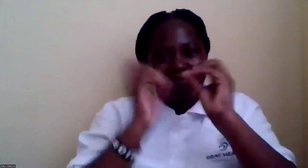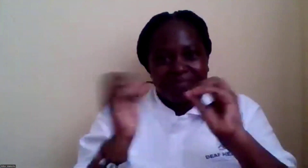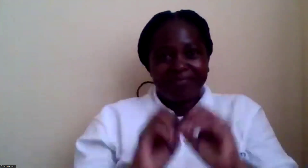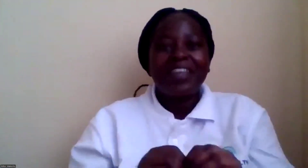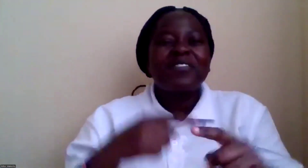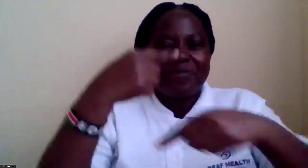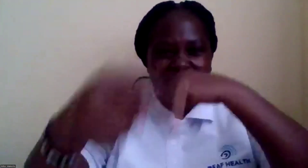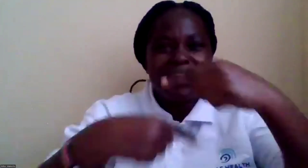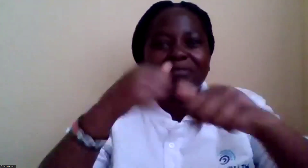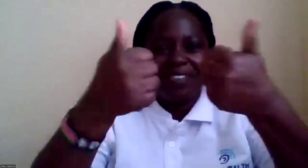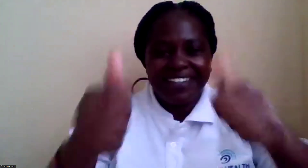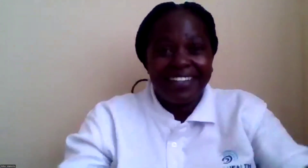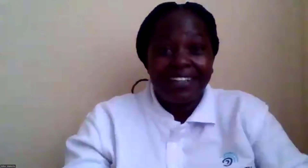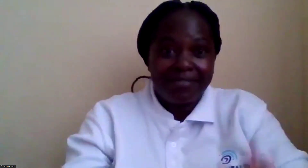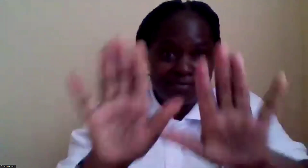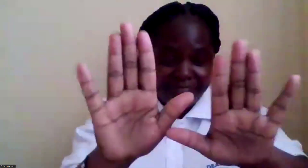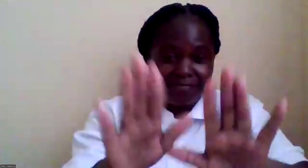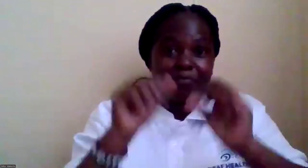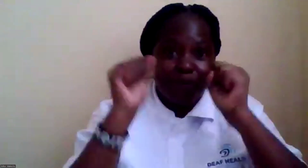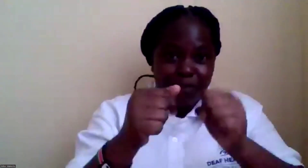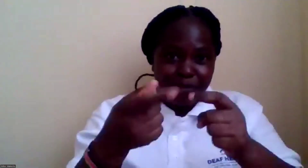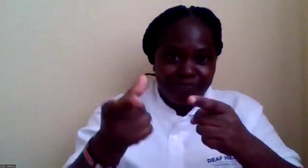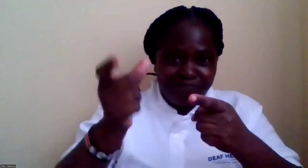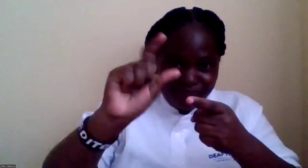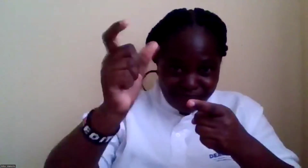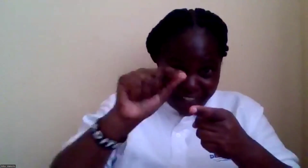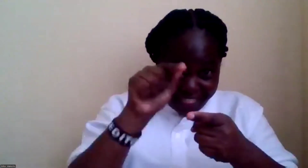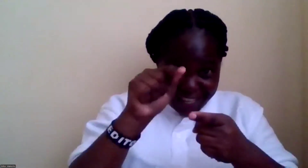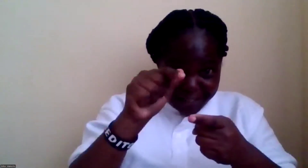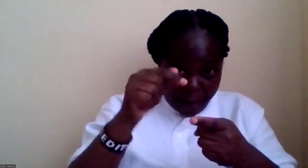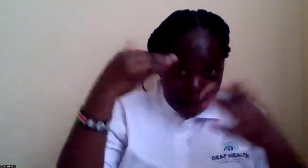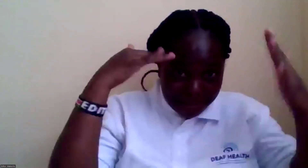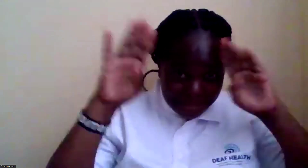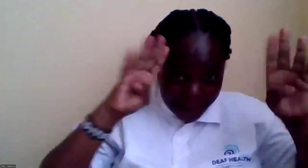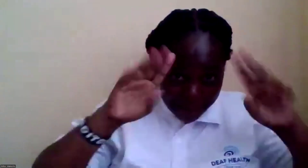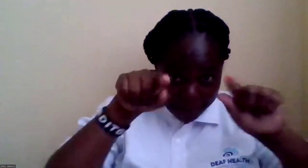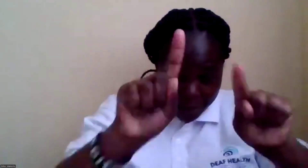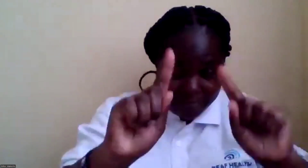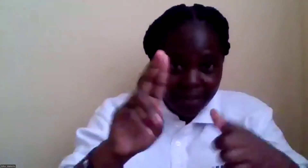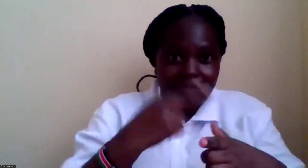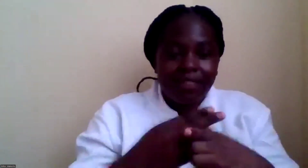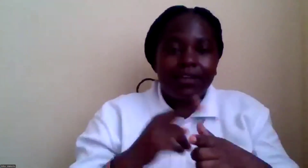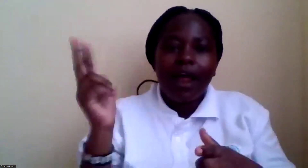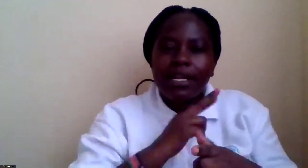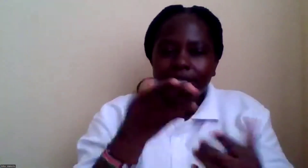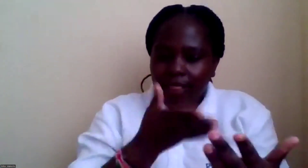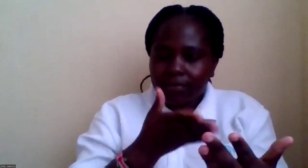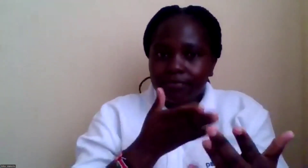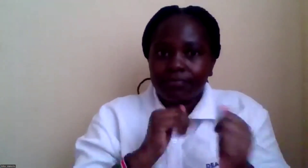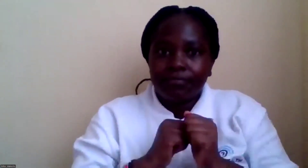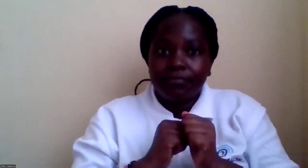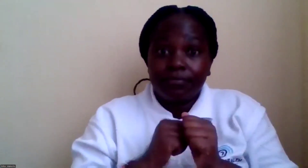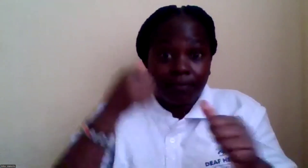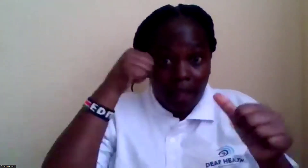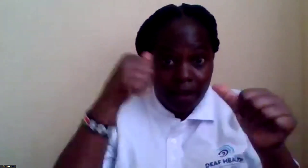So let us build on that, okay? Now, when we talk about risk factors, right, just to remind ourselves,